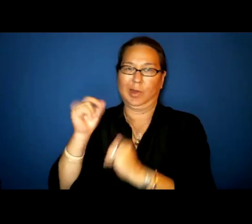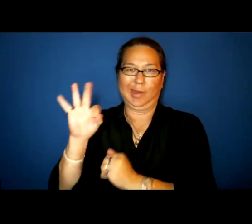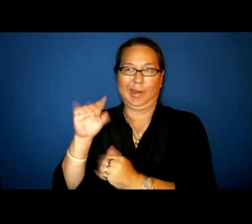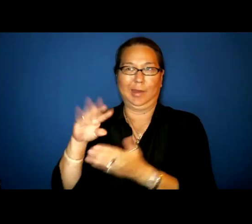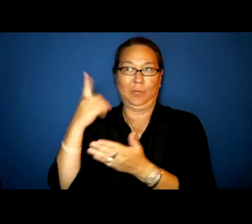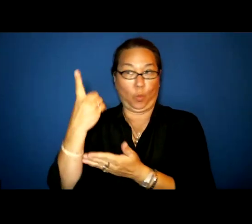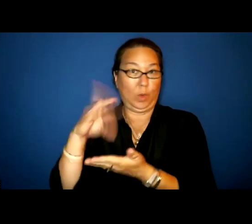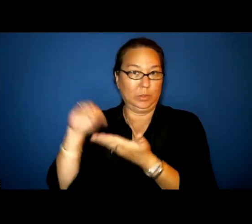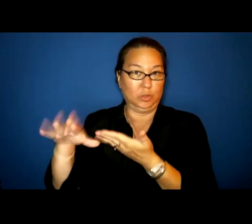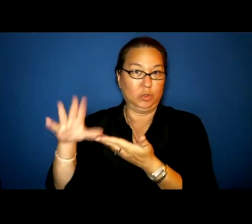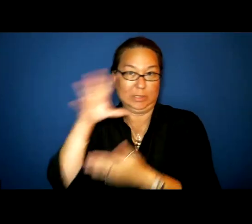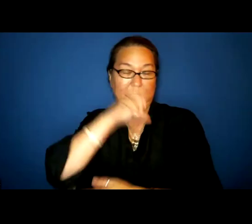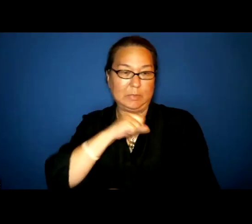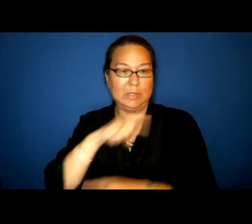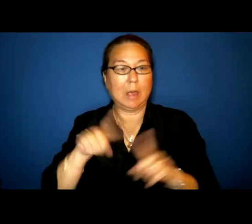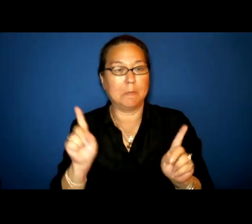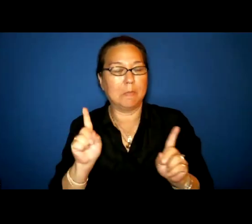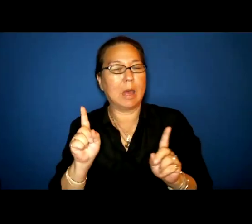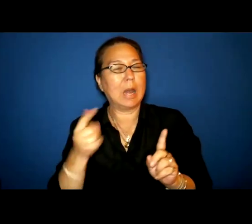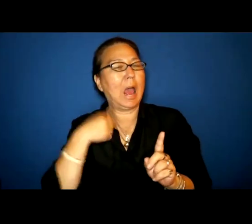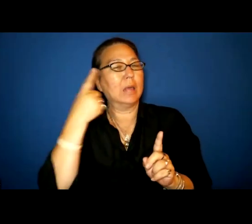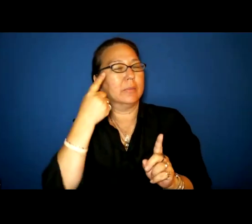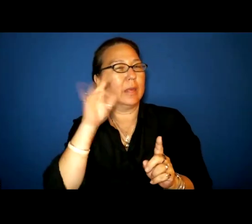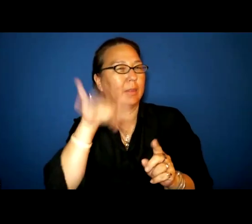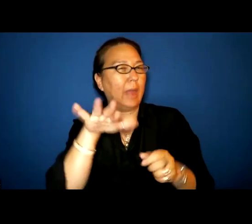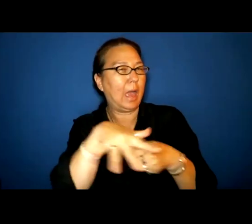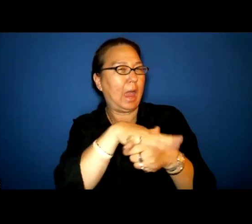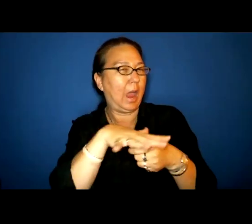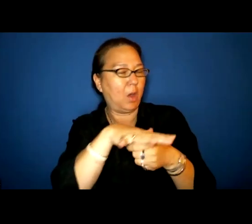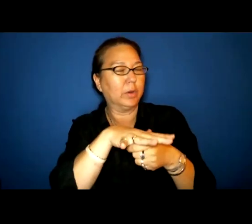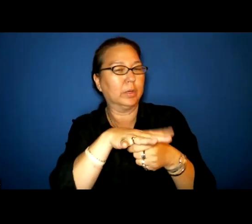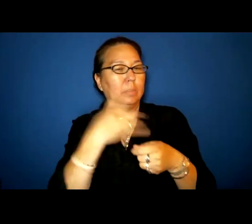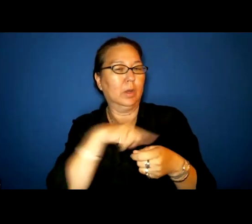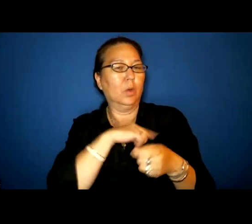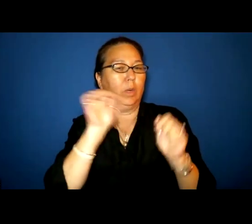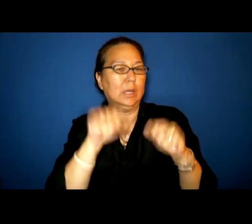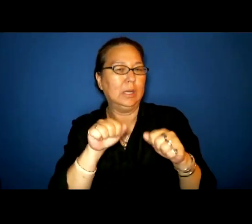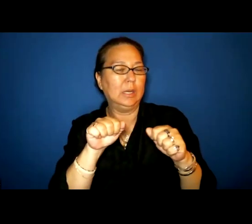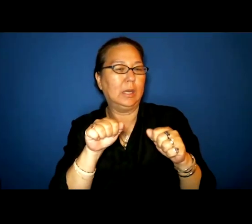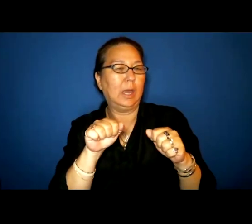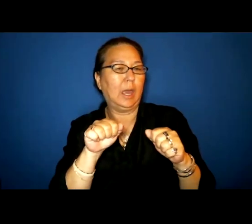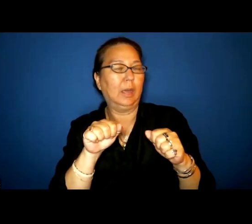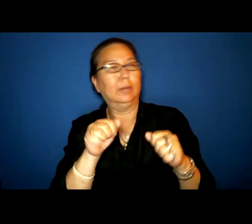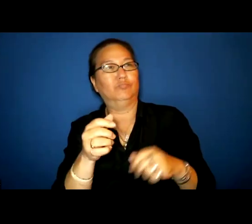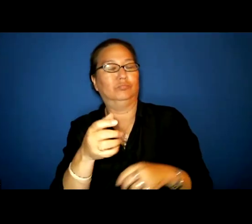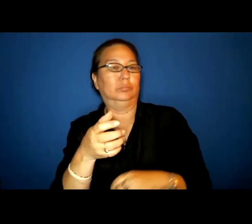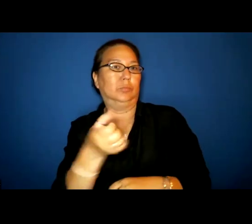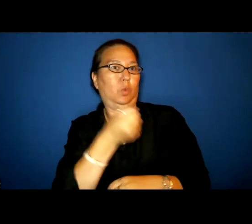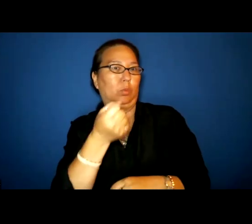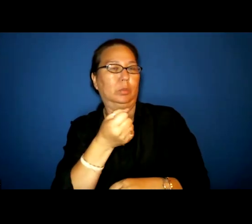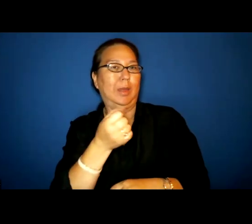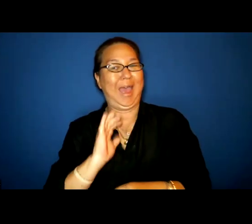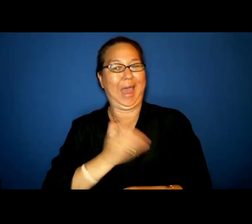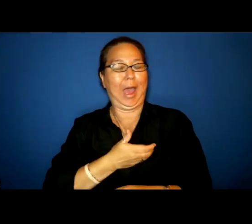budget perspective, I think the area that we could foreshadow and has held true is that our newcomer numbers